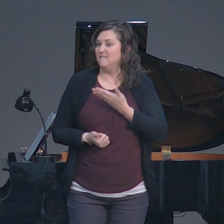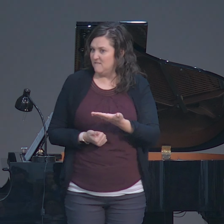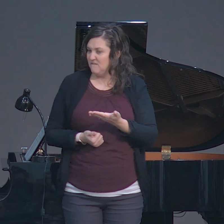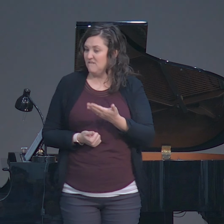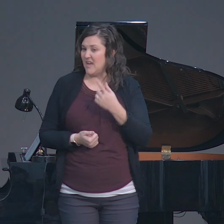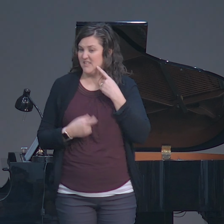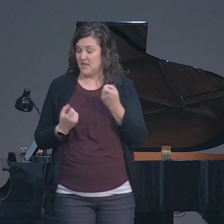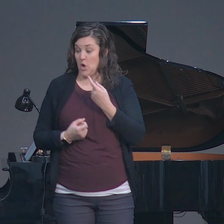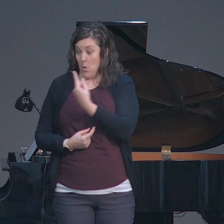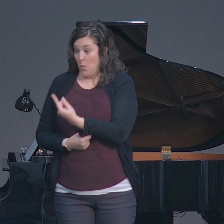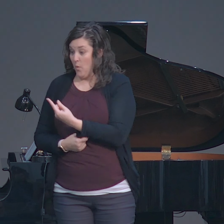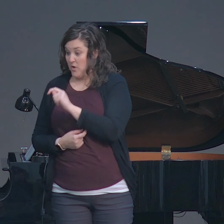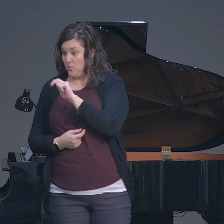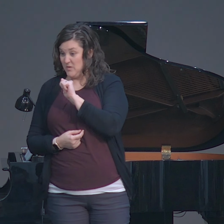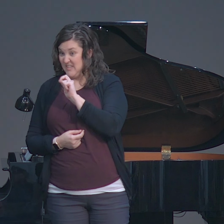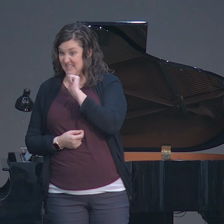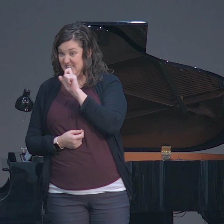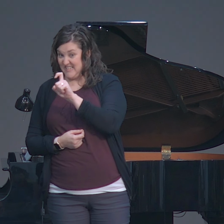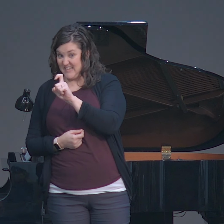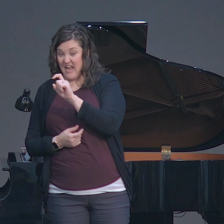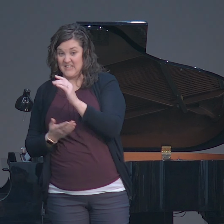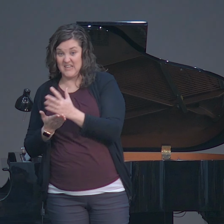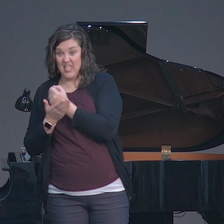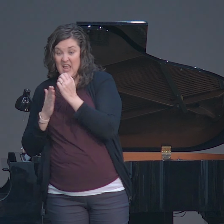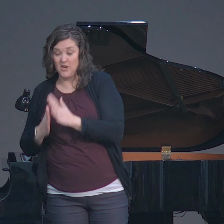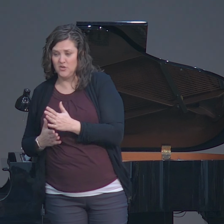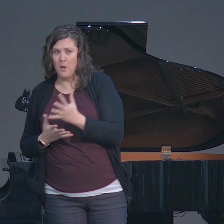humbled himself and he begged for God's mercy